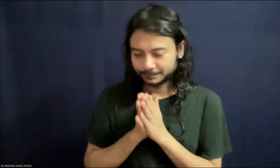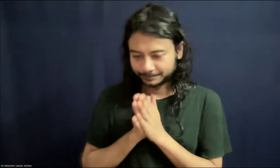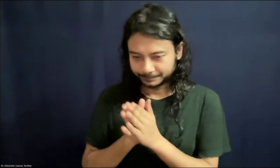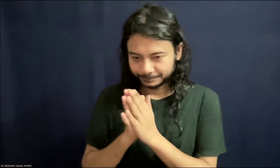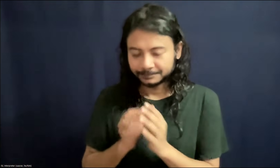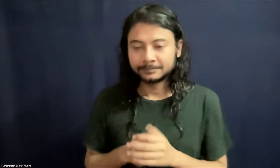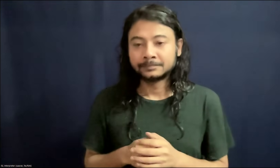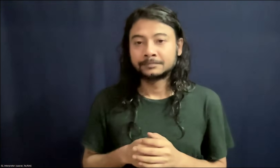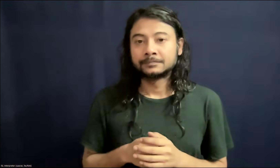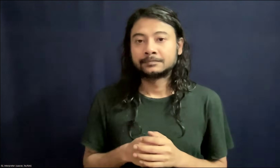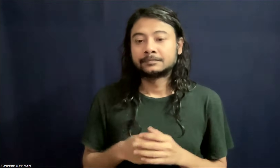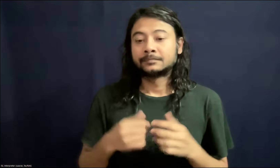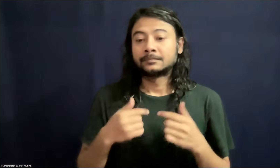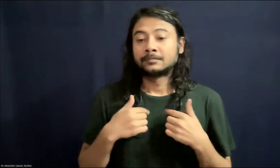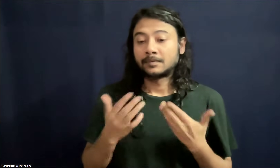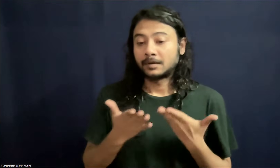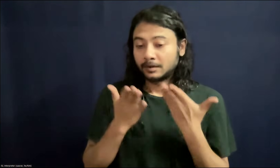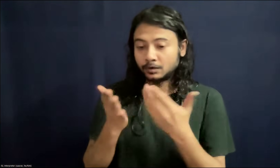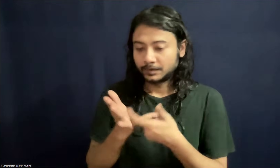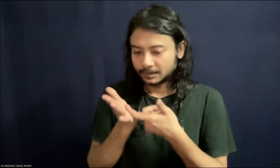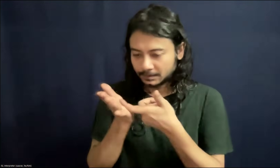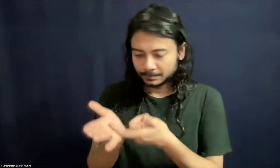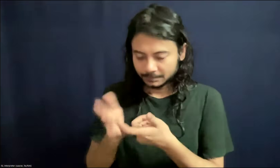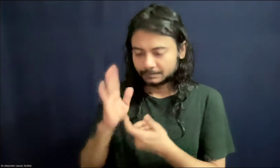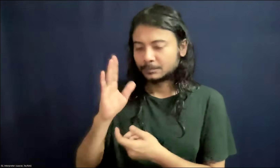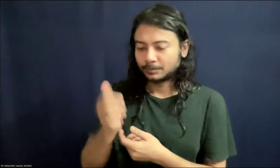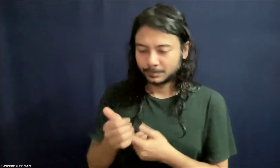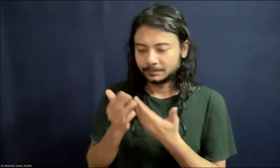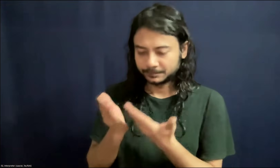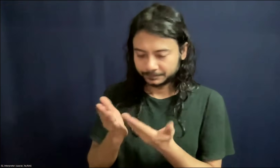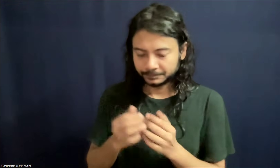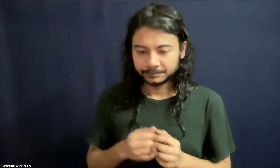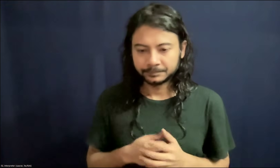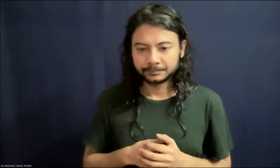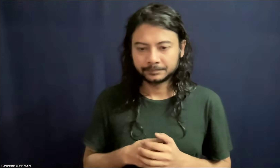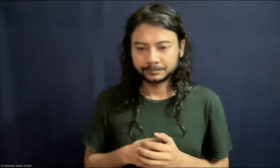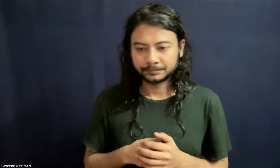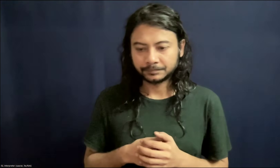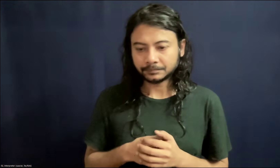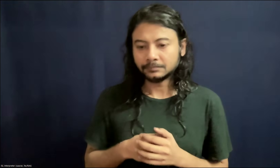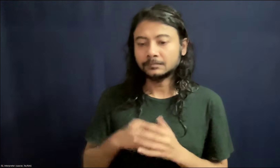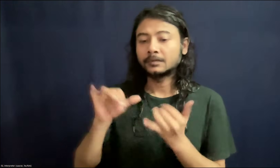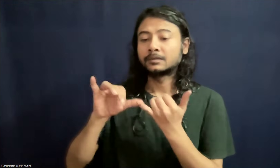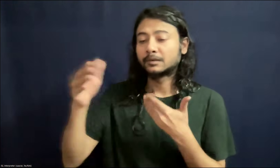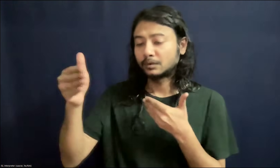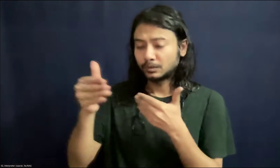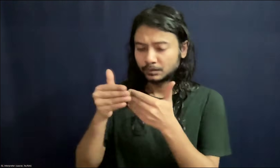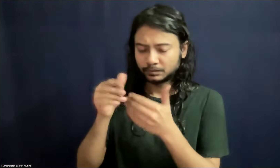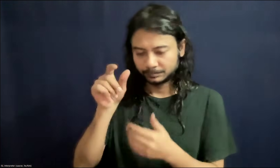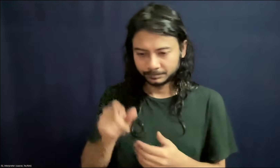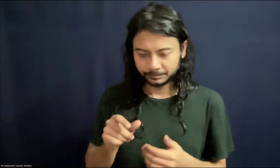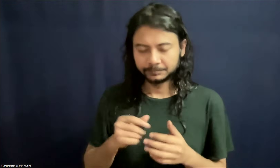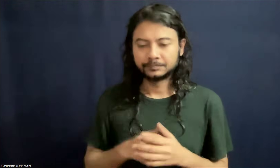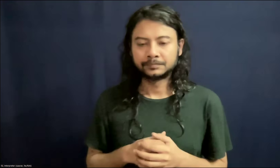I offer my respects to His Divine Grace, A.C. Bhaktivedanta Swami Prabhupada, who is very dear to Lord Krishna.